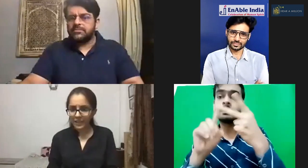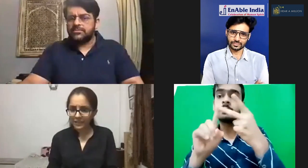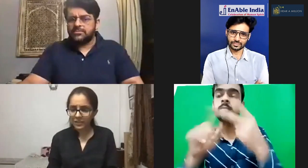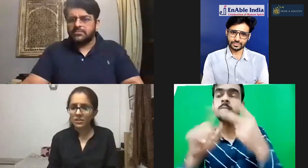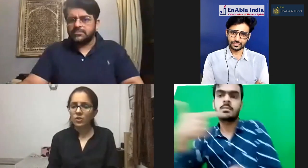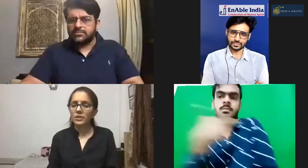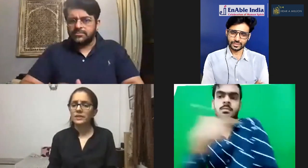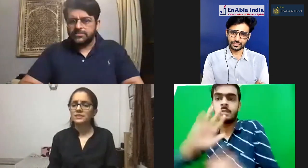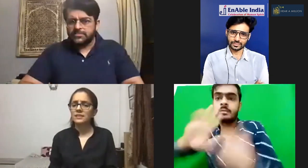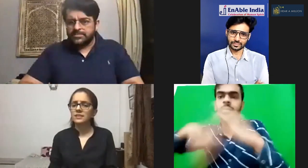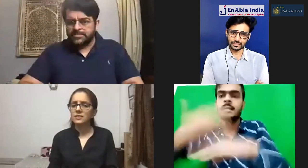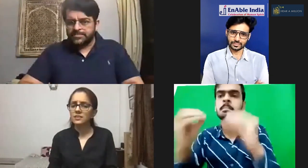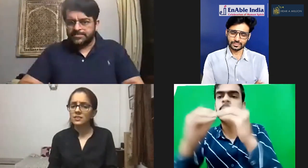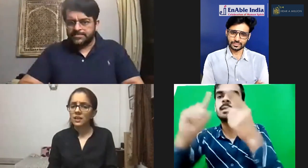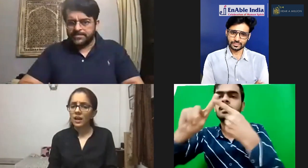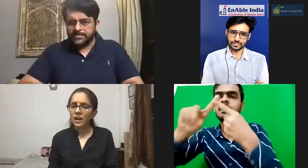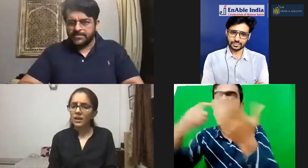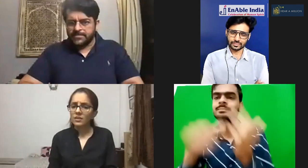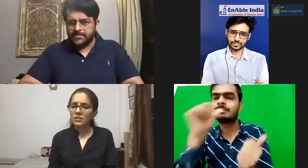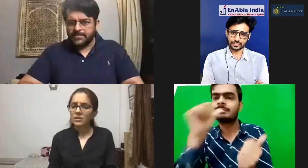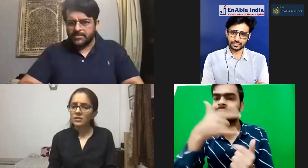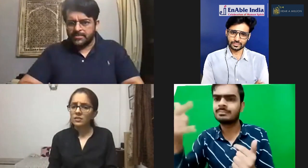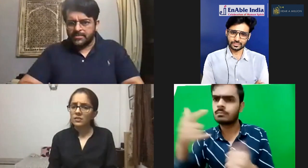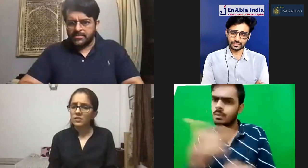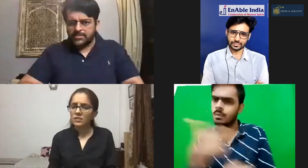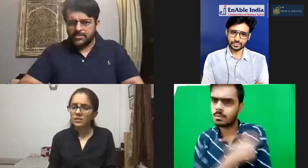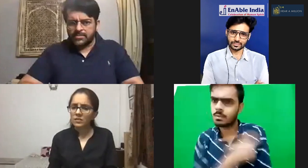She can, right? Okay. Second thing,